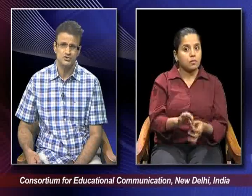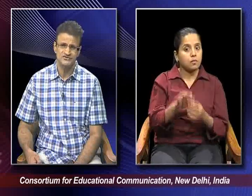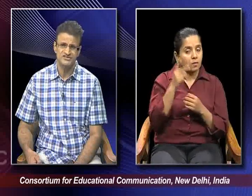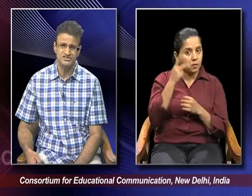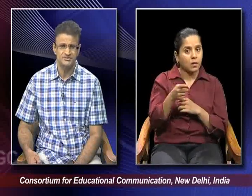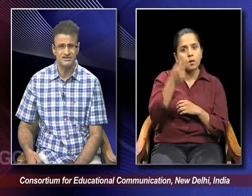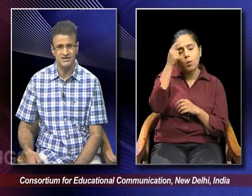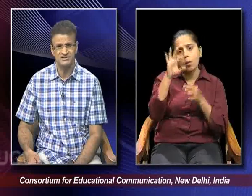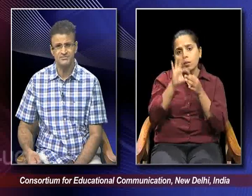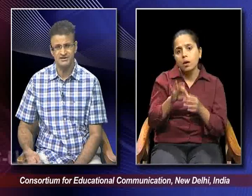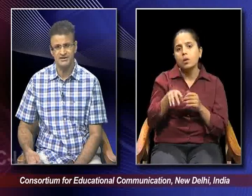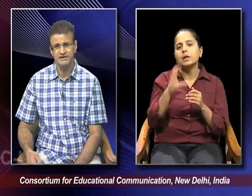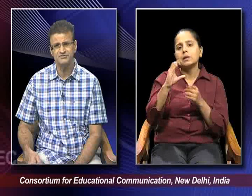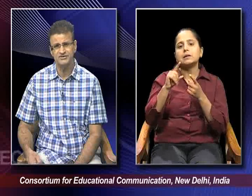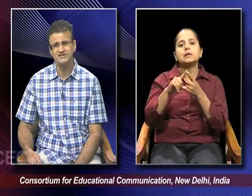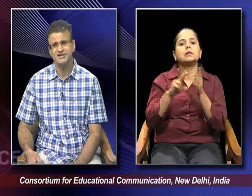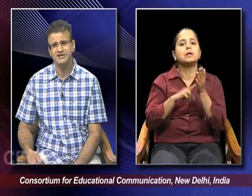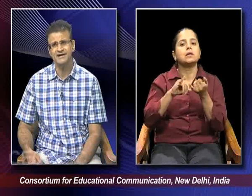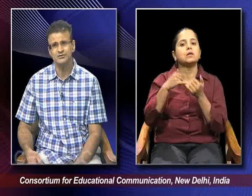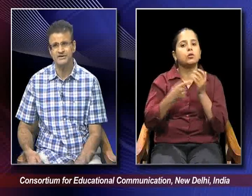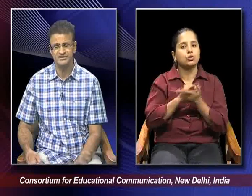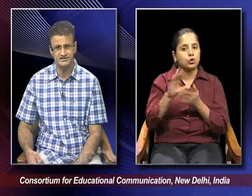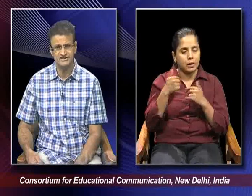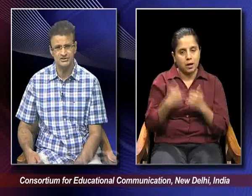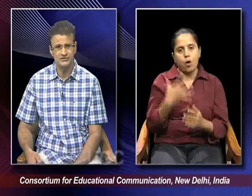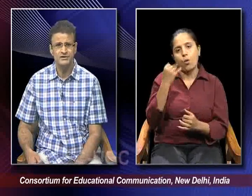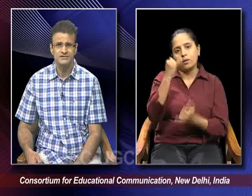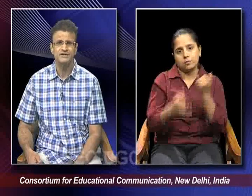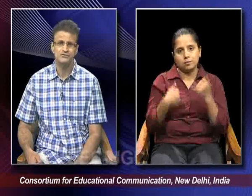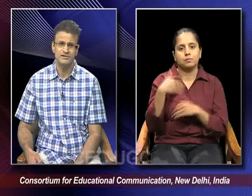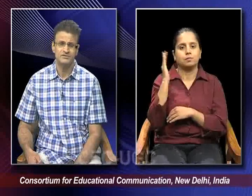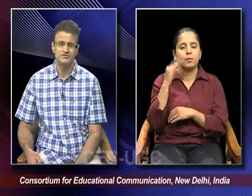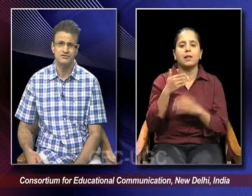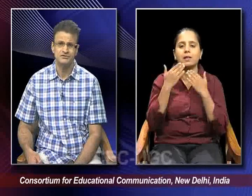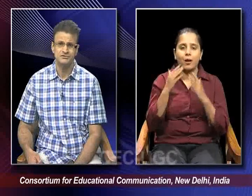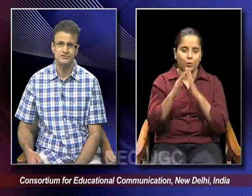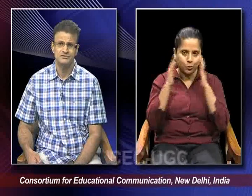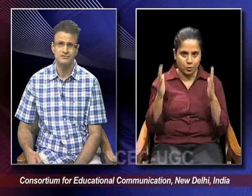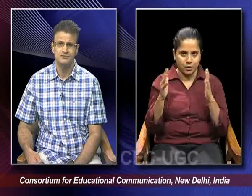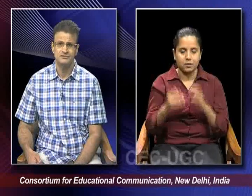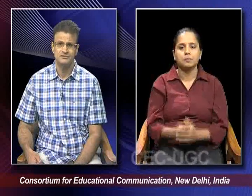issue of censorship in the contemporary times. With this, I'd like to end the discussion. Thank you very much.